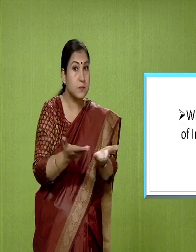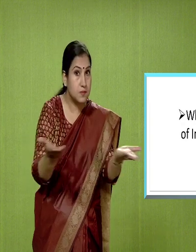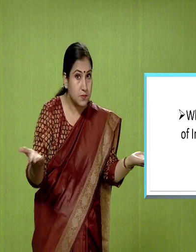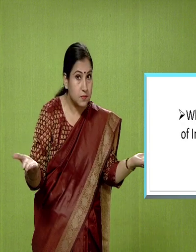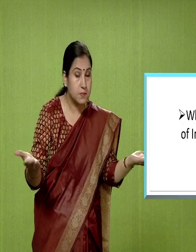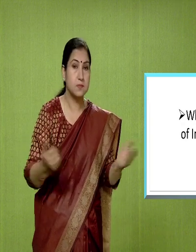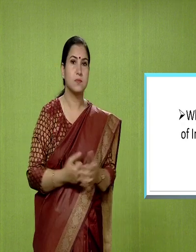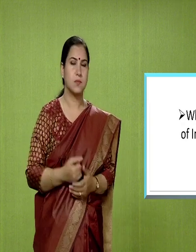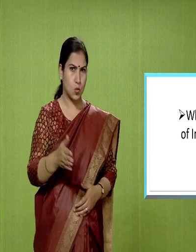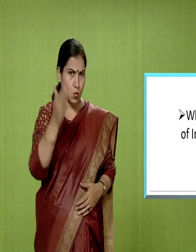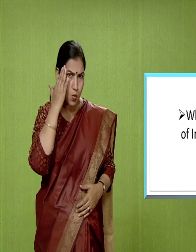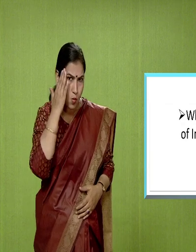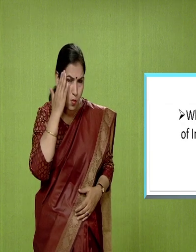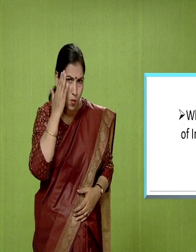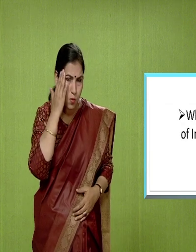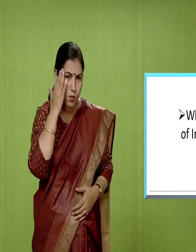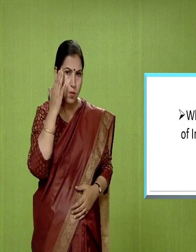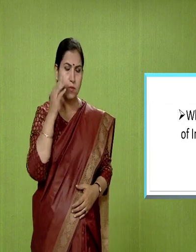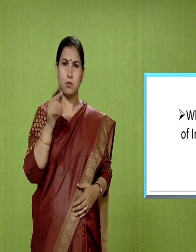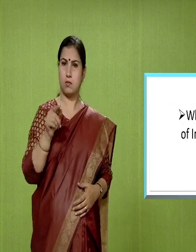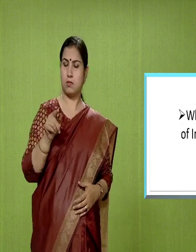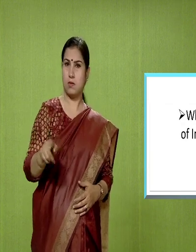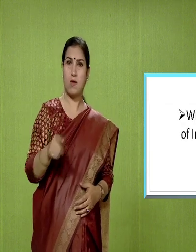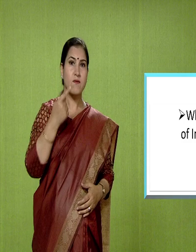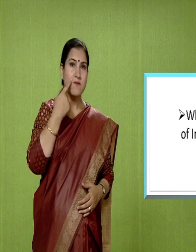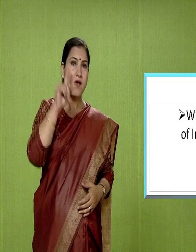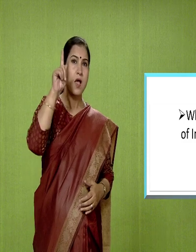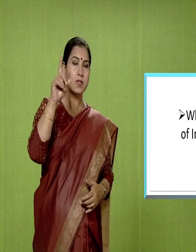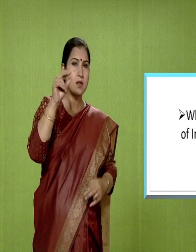Learners, do you know who is called the father of India?